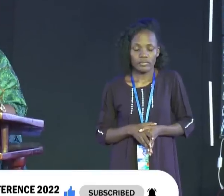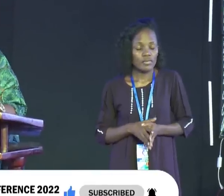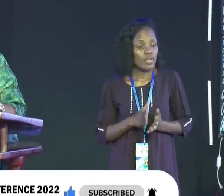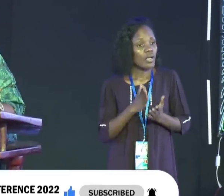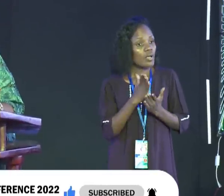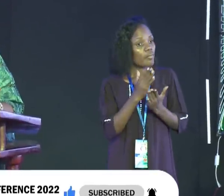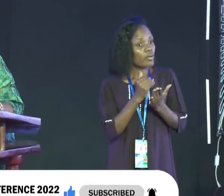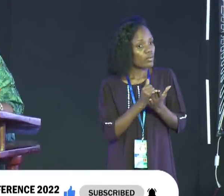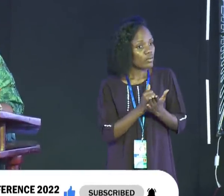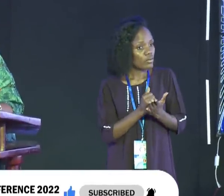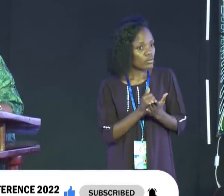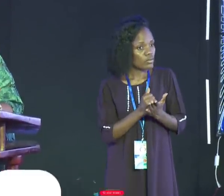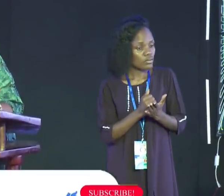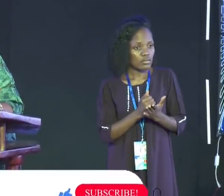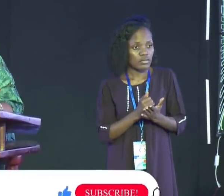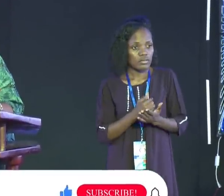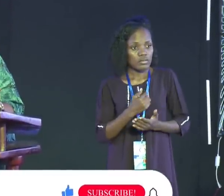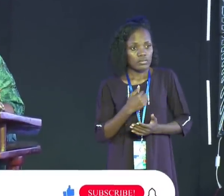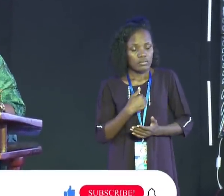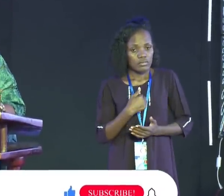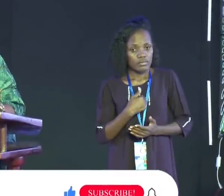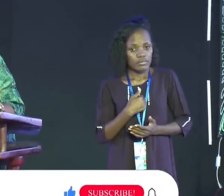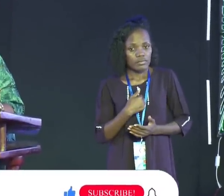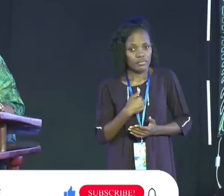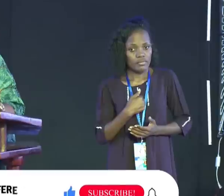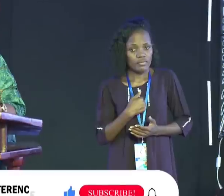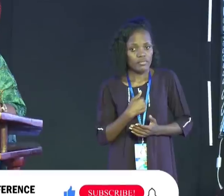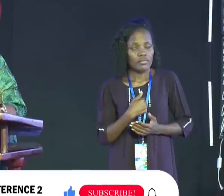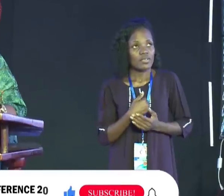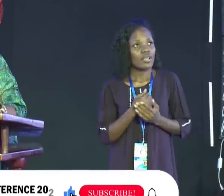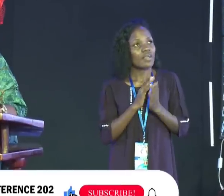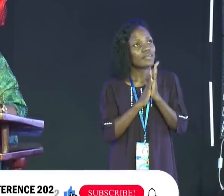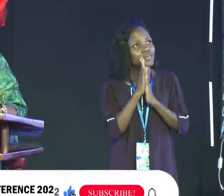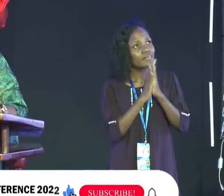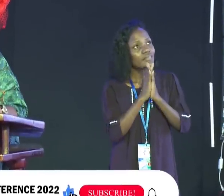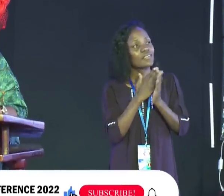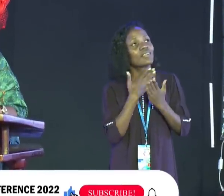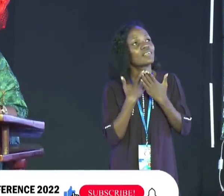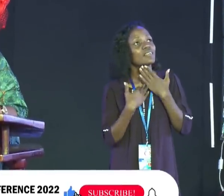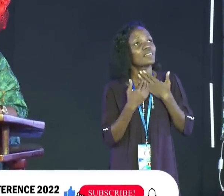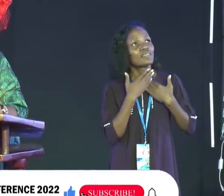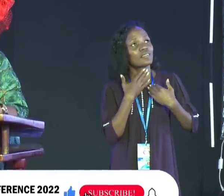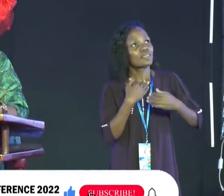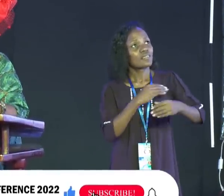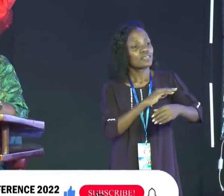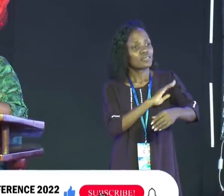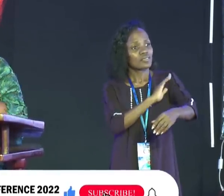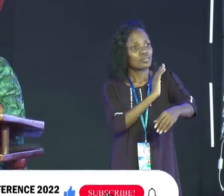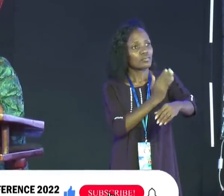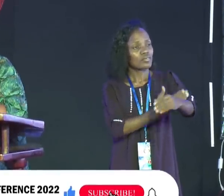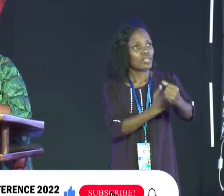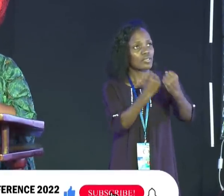Kubanga nze njagala amanyi muntu wangu womunda. Because it's me who